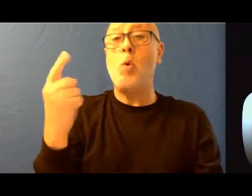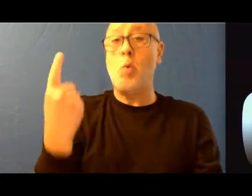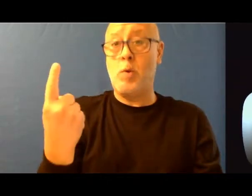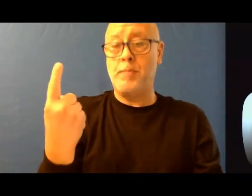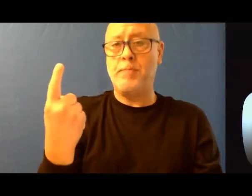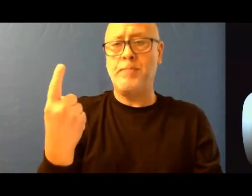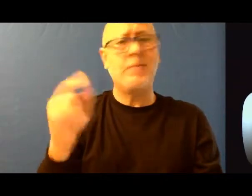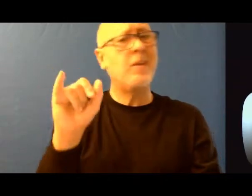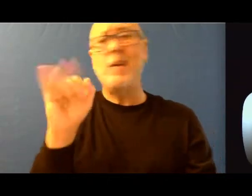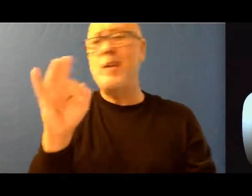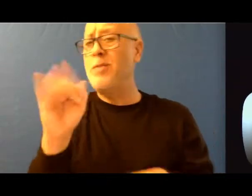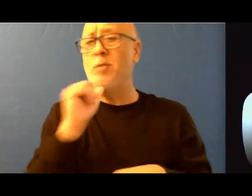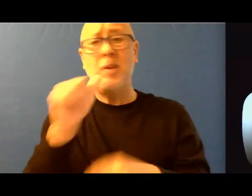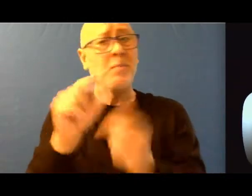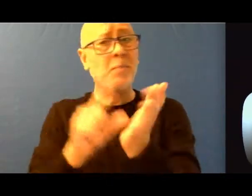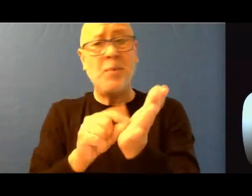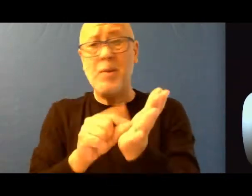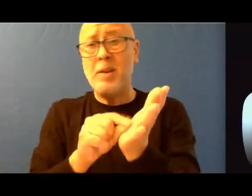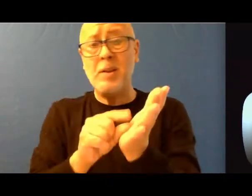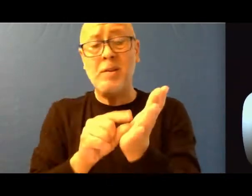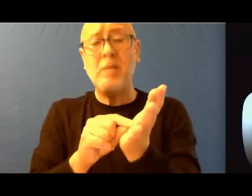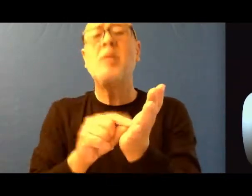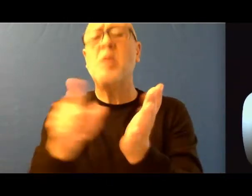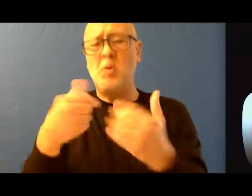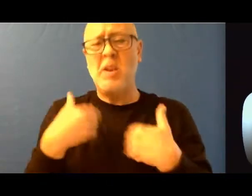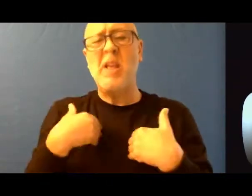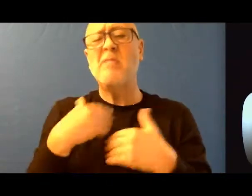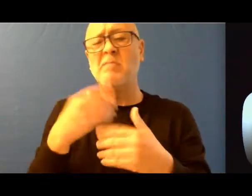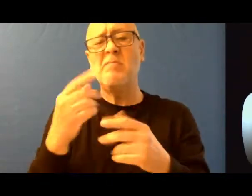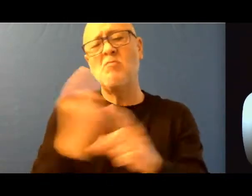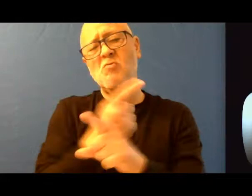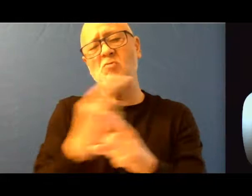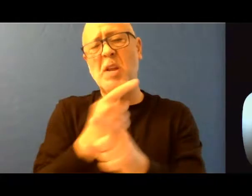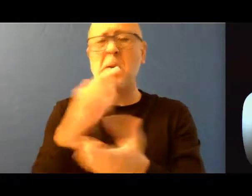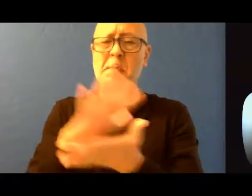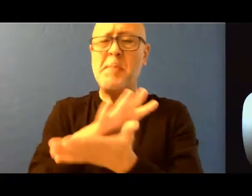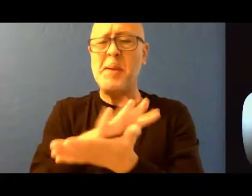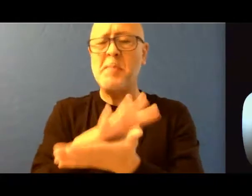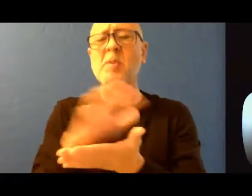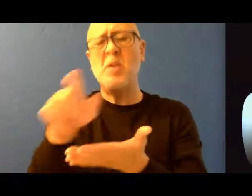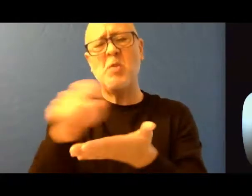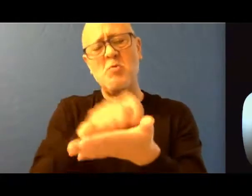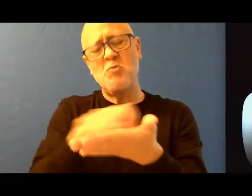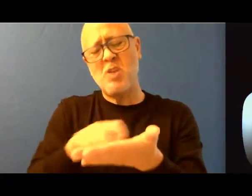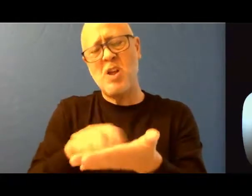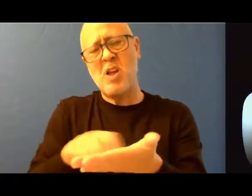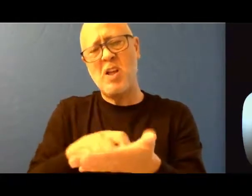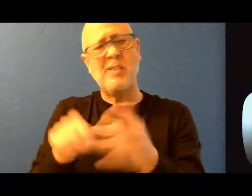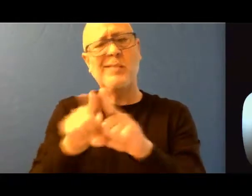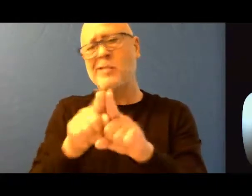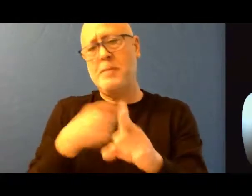If you didn't print it out, you can have a piece of paper and you're just going to write as I write.